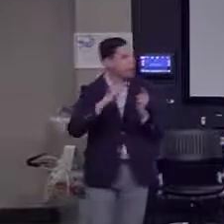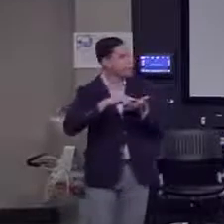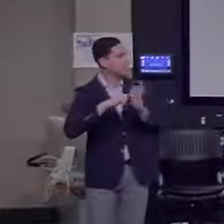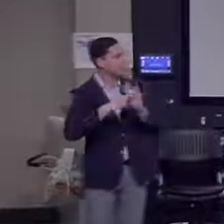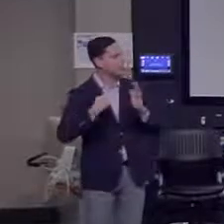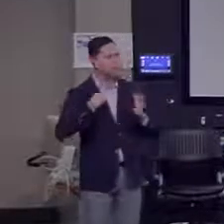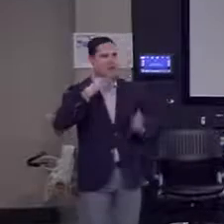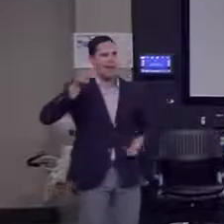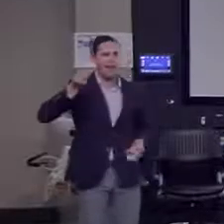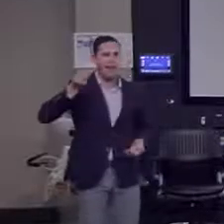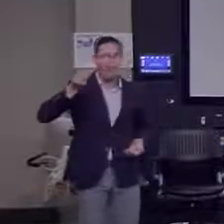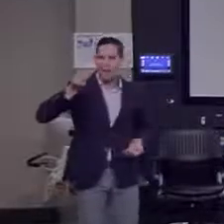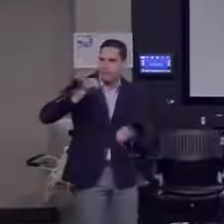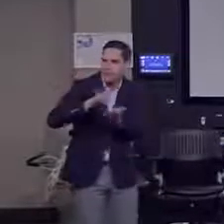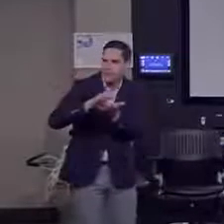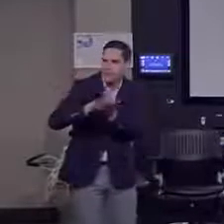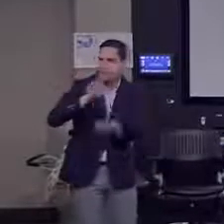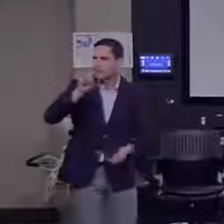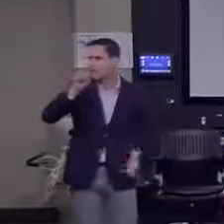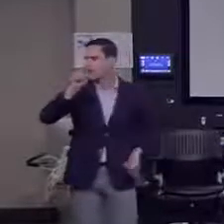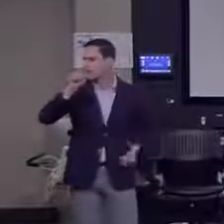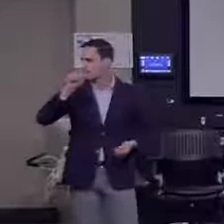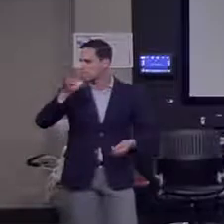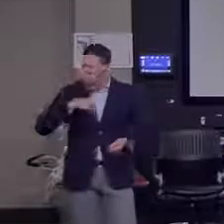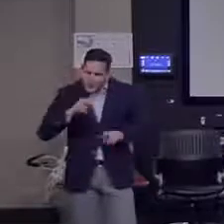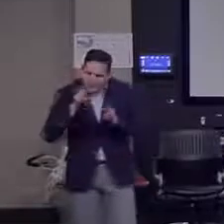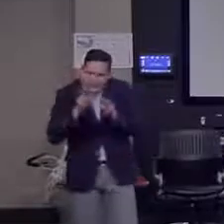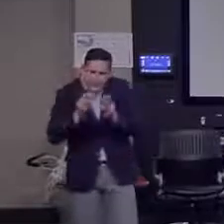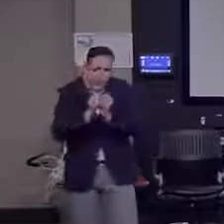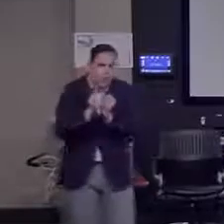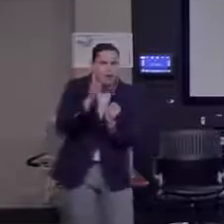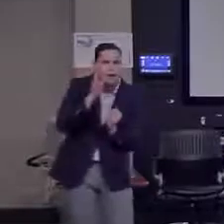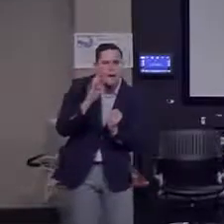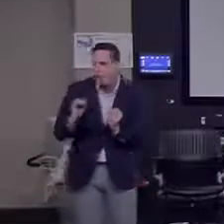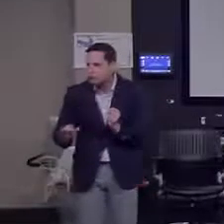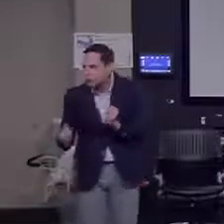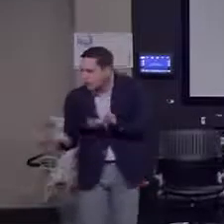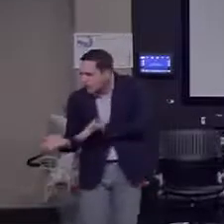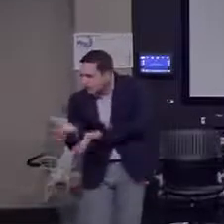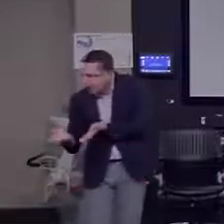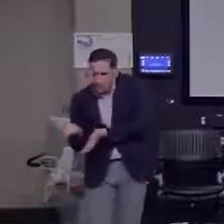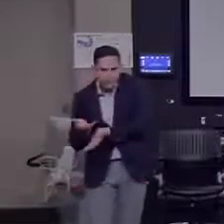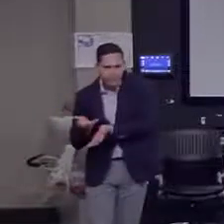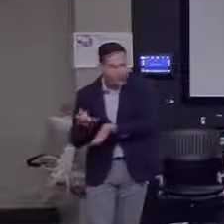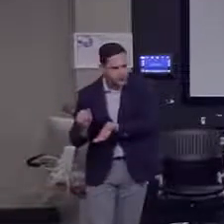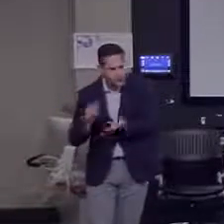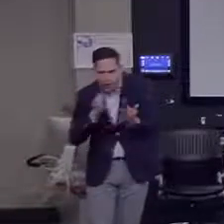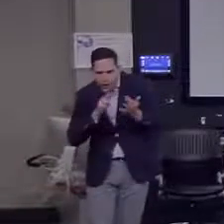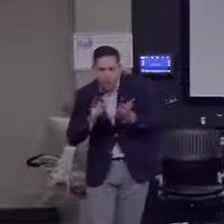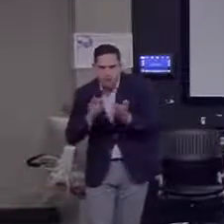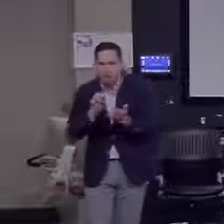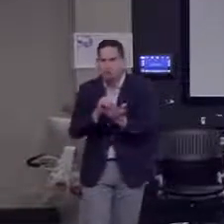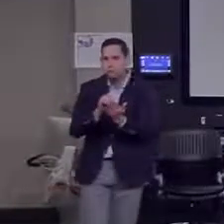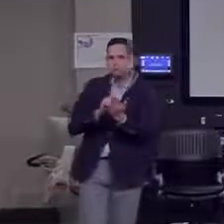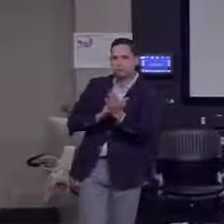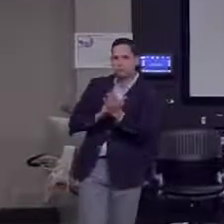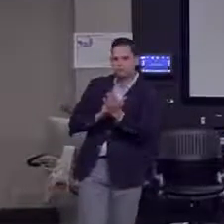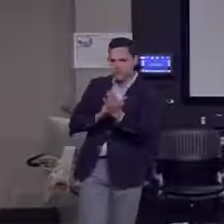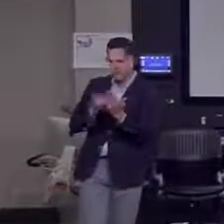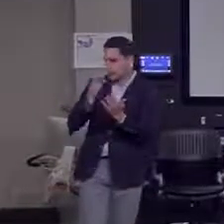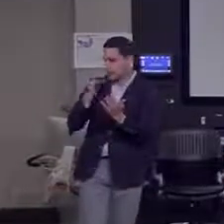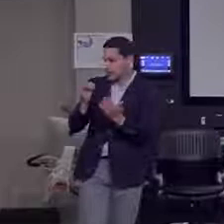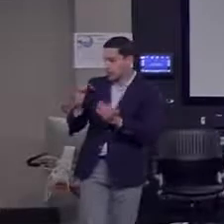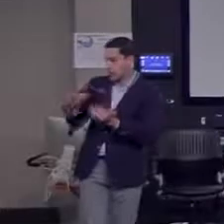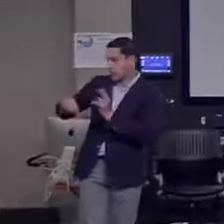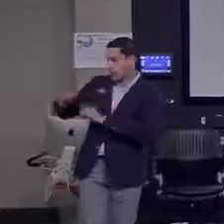revisit what some of the mother-child interactions were, and we could ask how those would predict